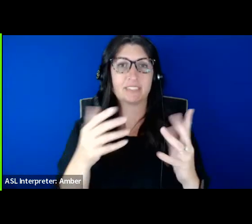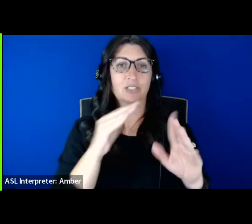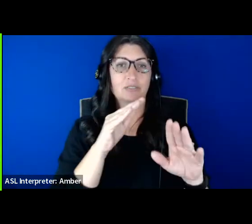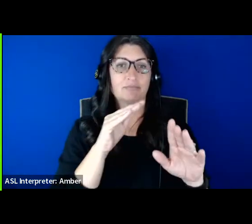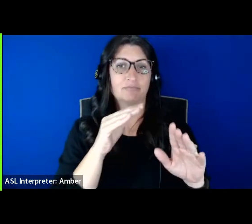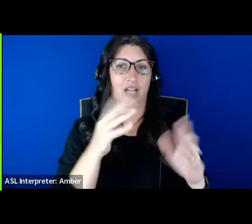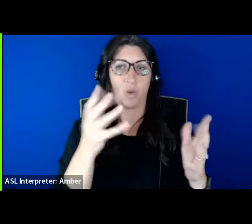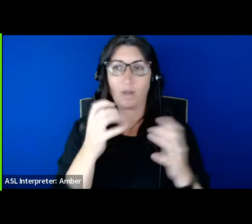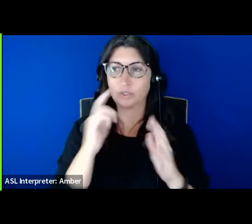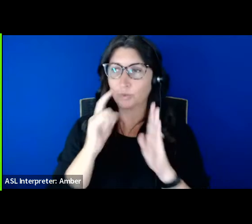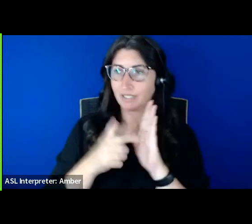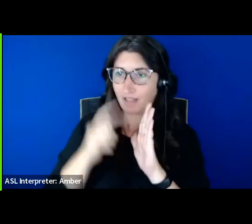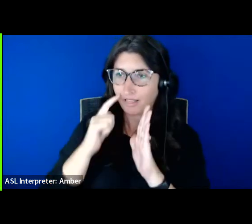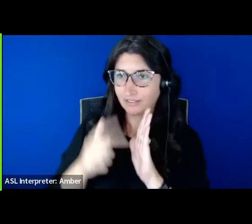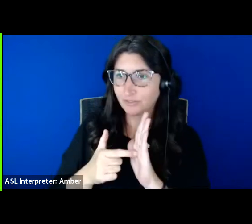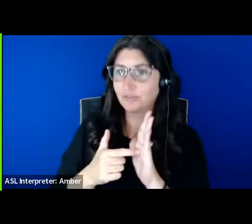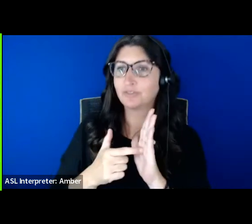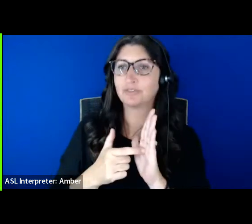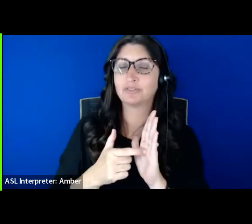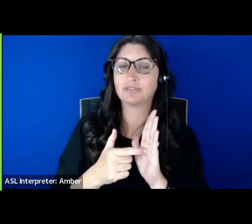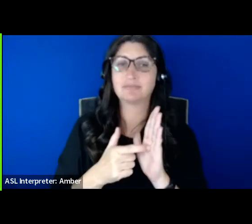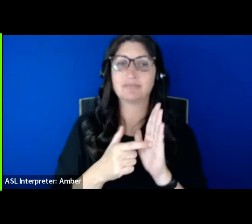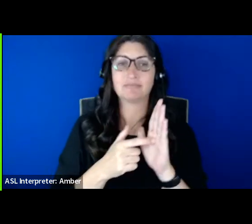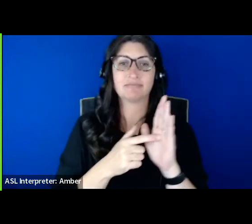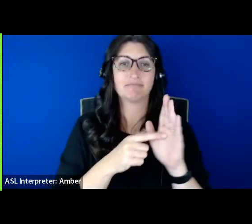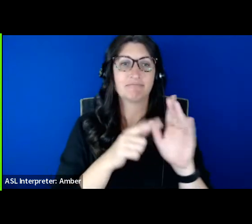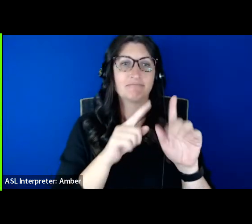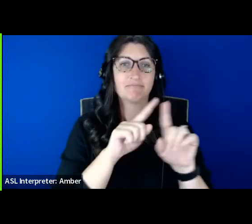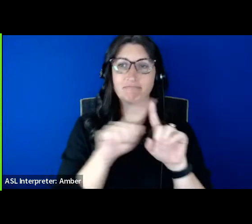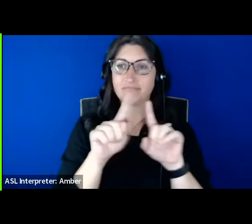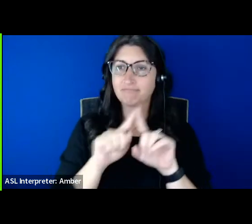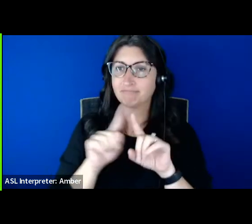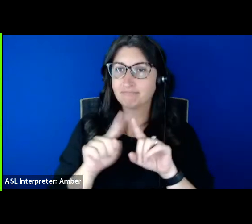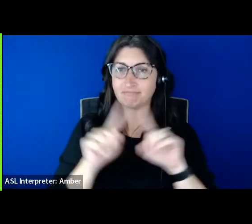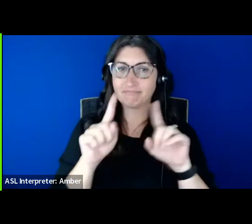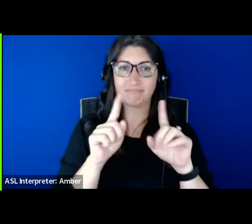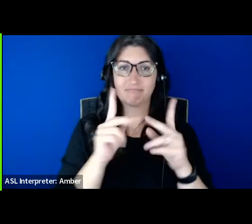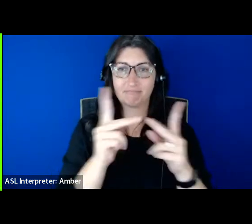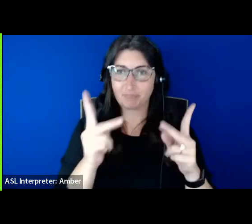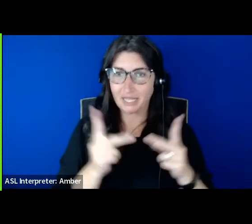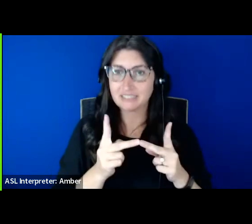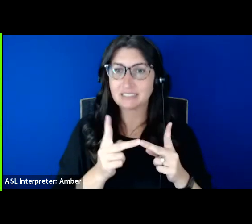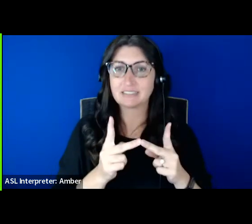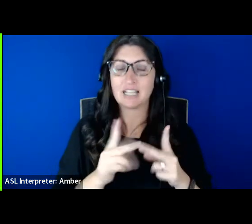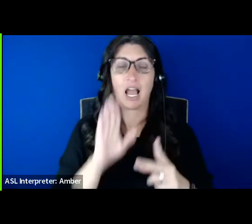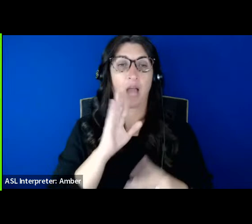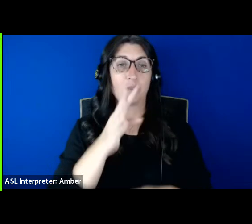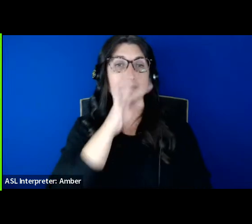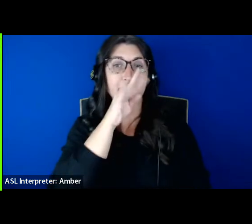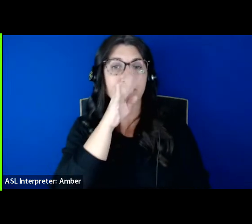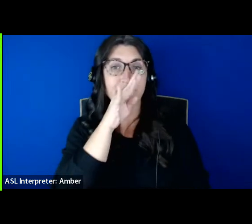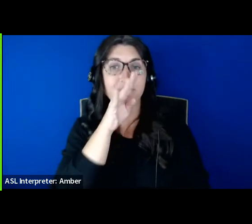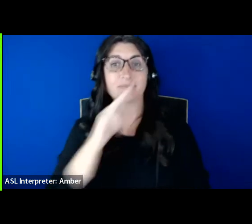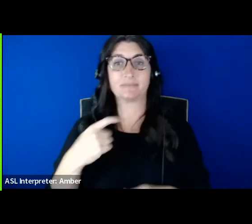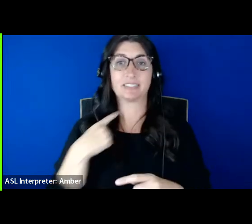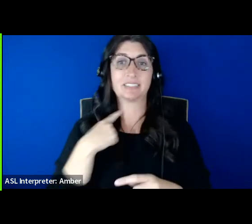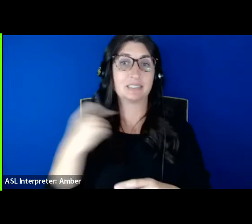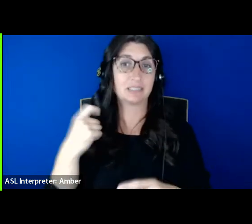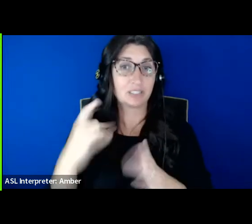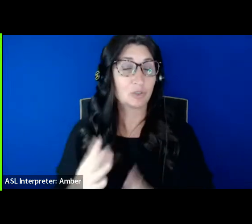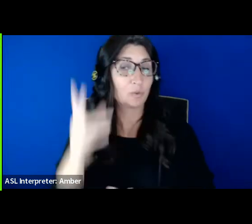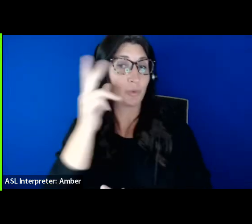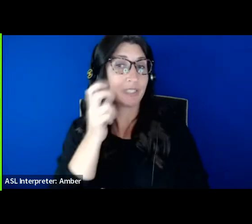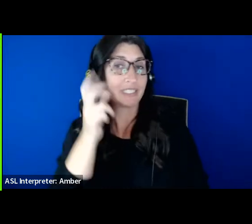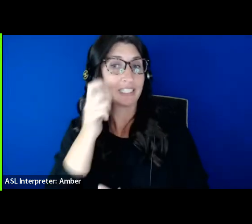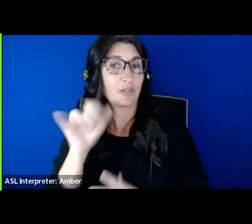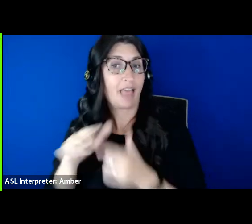recognizing, acknowledging the places that we are at. I'm going to say something in Tongan, and this will allow you to hear the Tongan